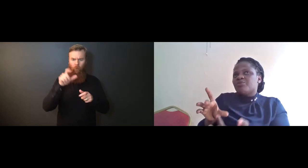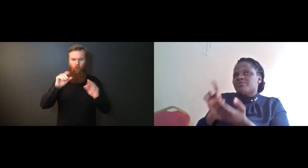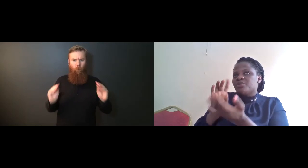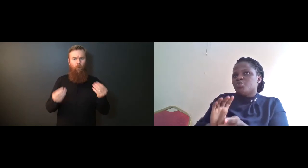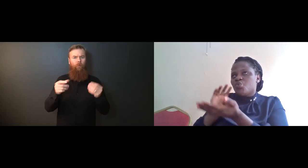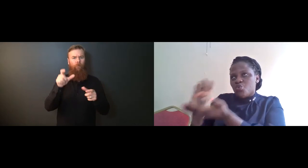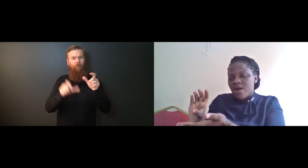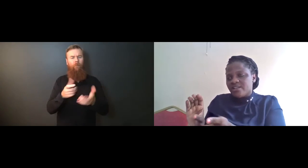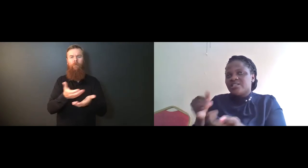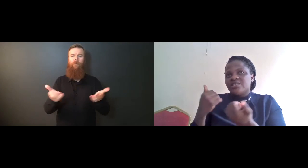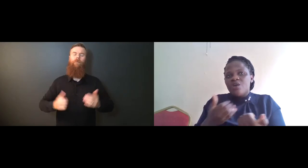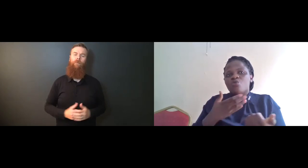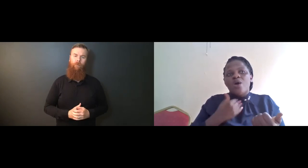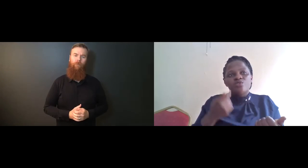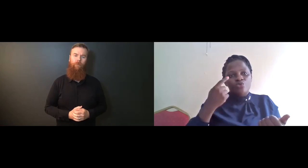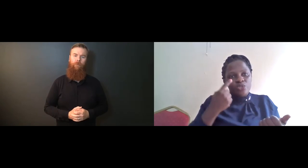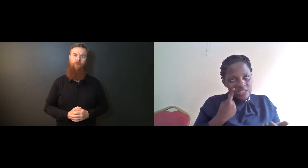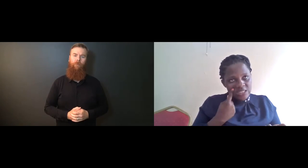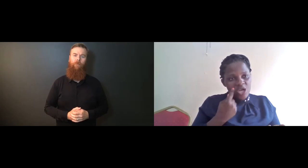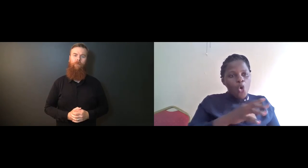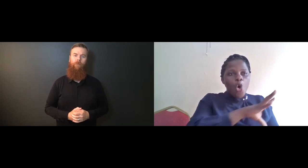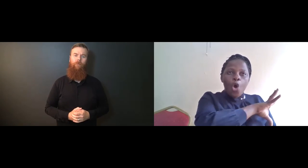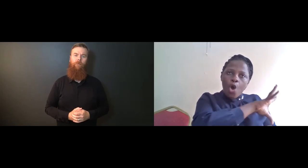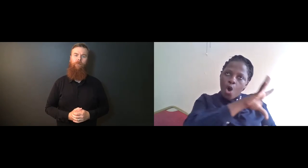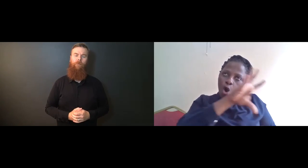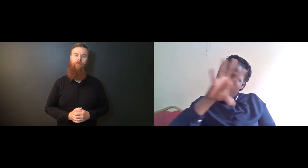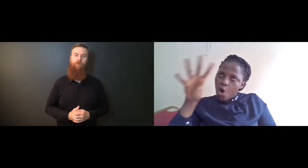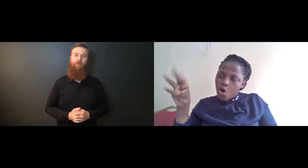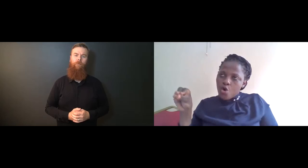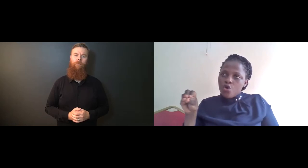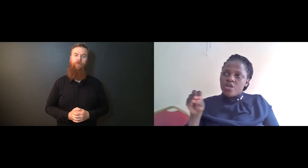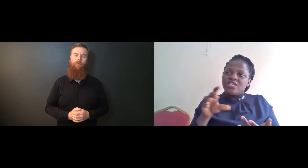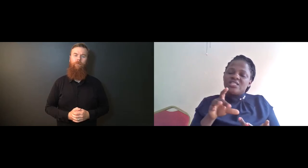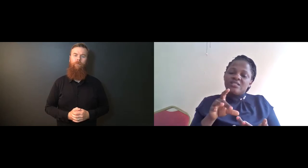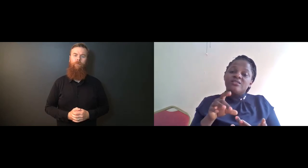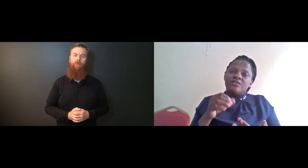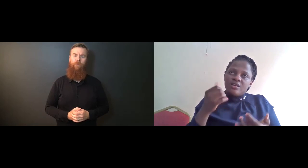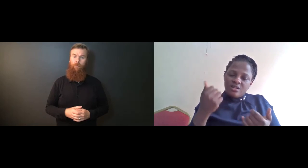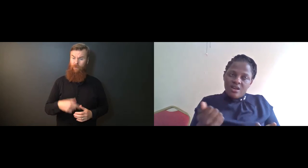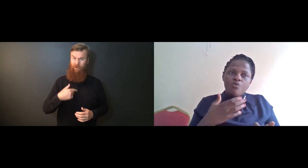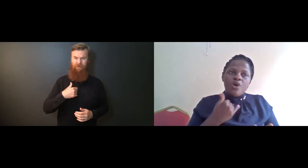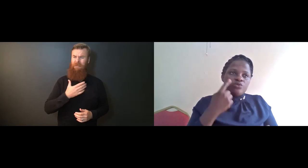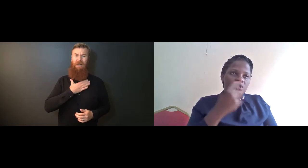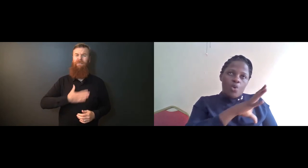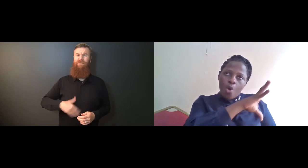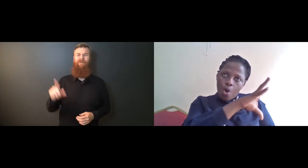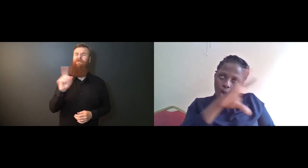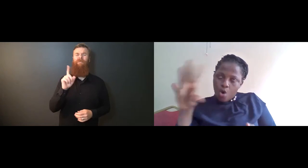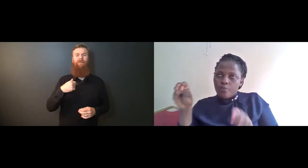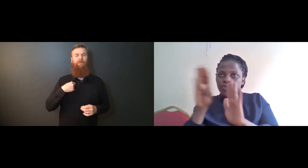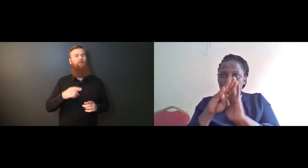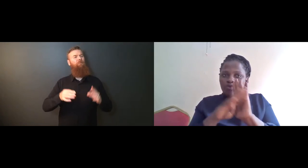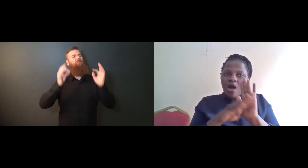that box of having the special programs targeting only the